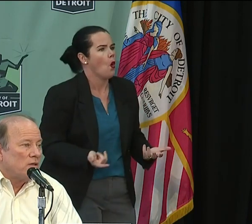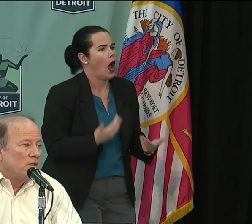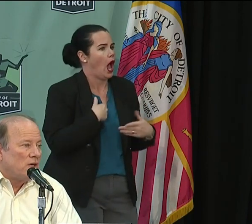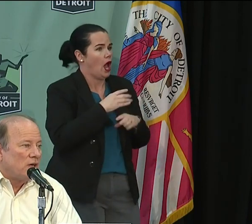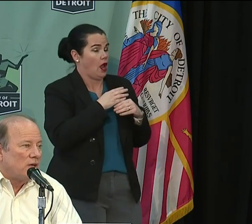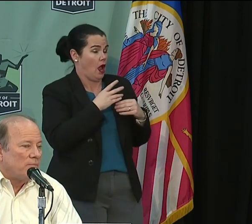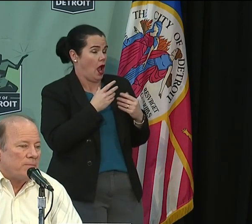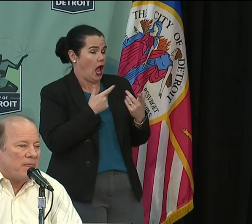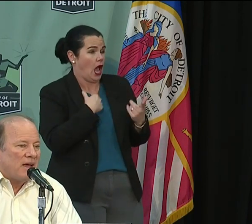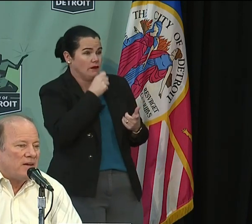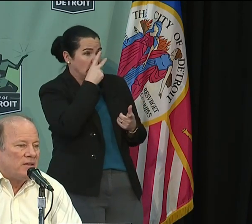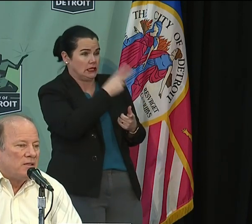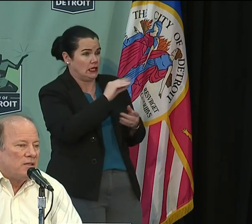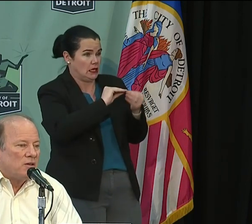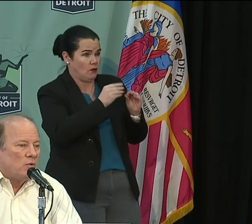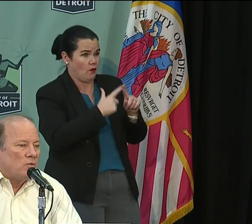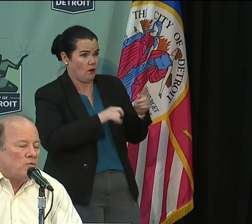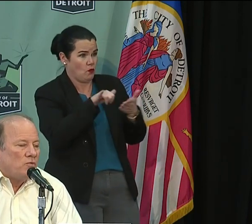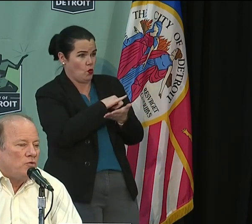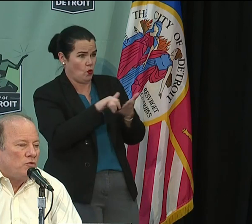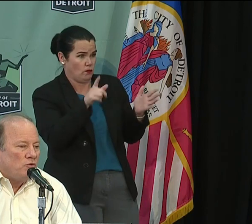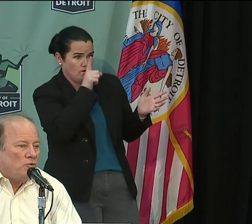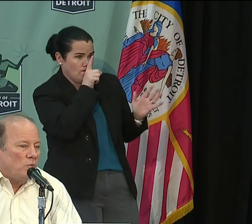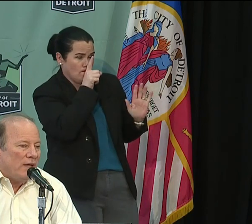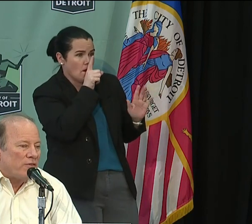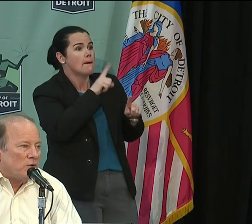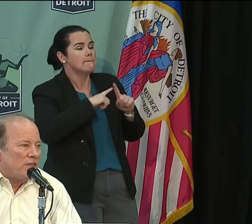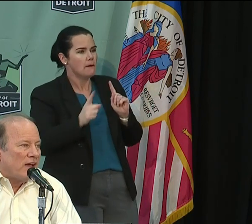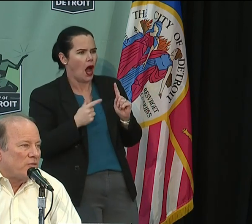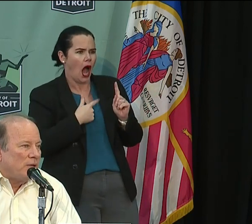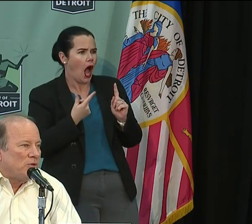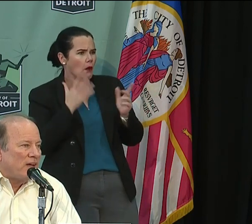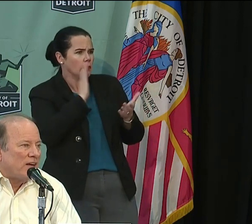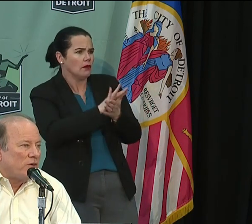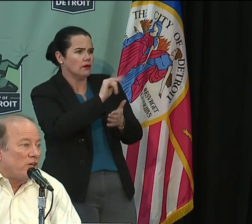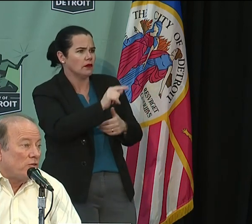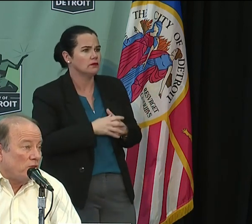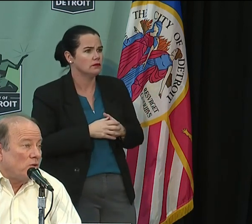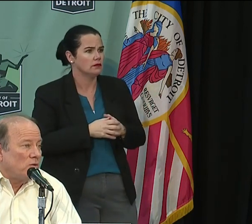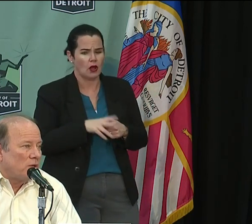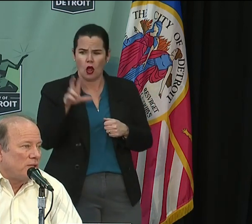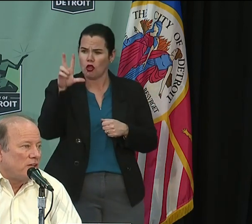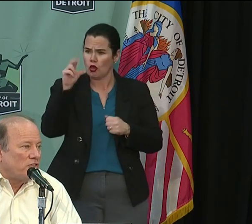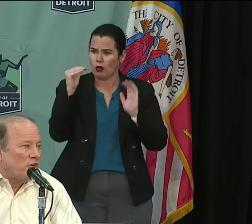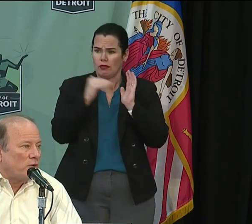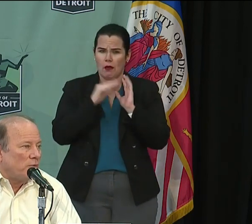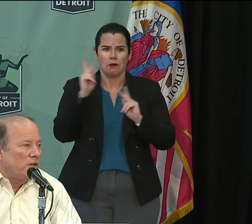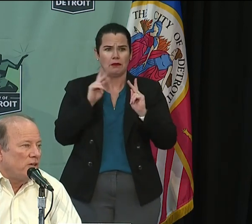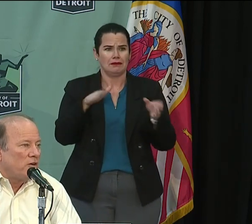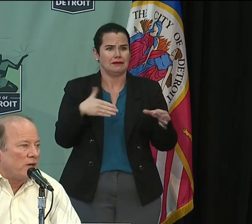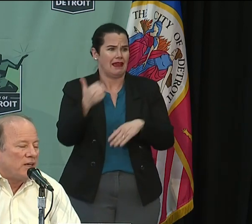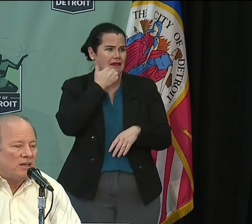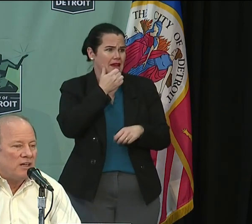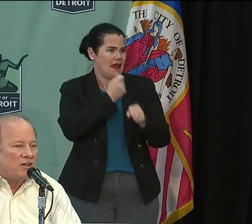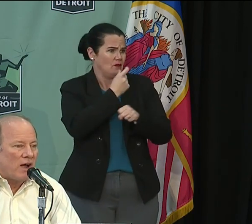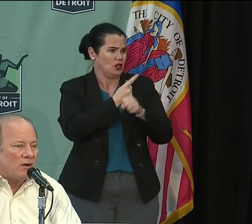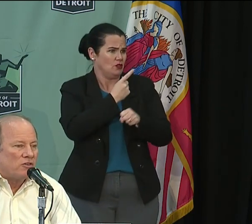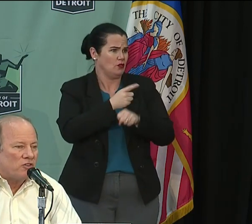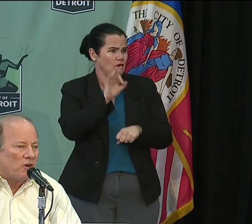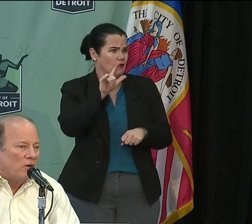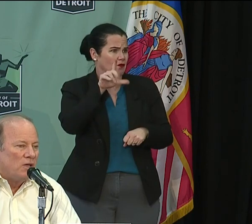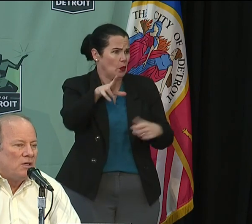country, that, you know, we have 30,000 people die every year of flu. I mean, in this country, year in and